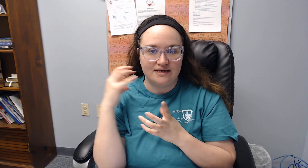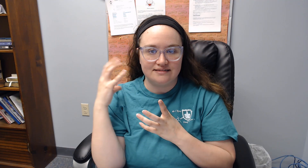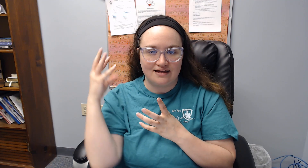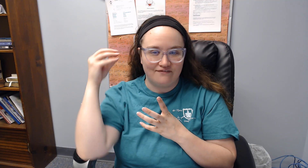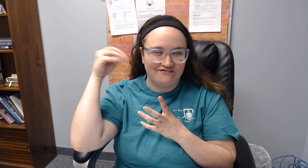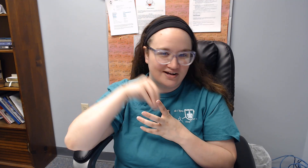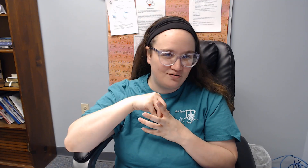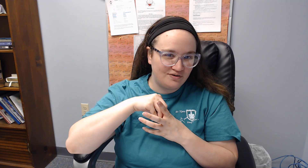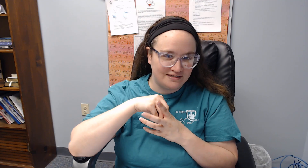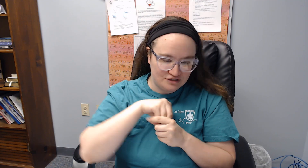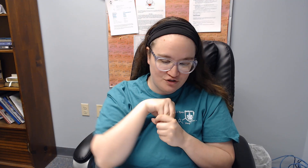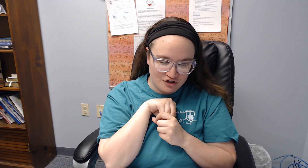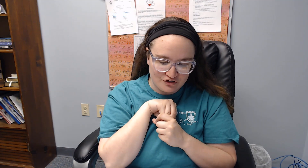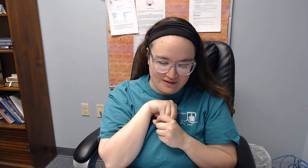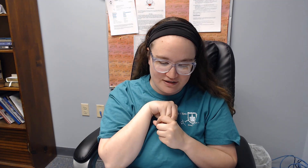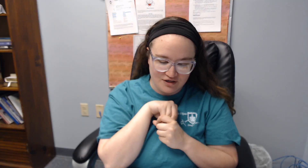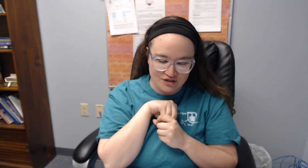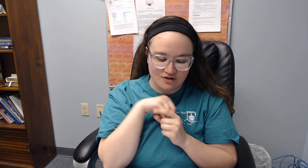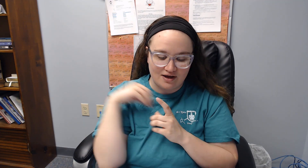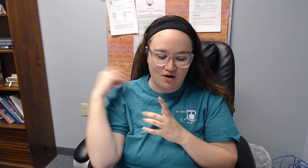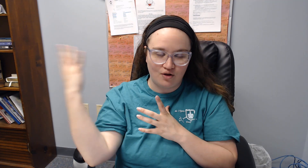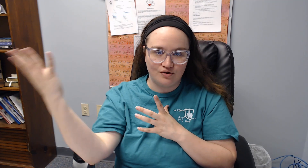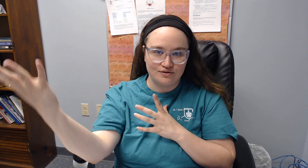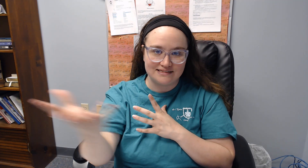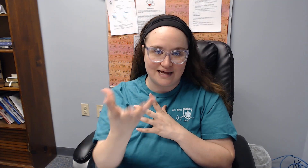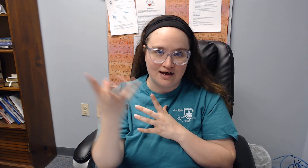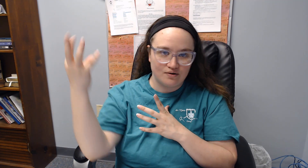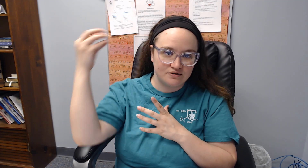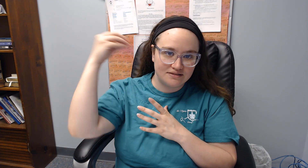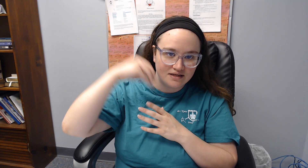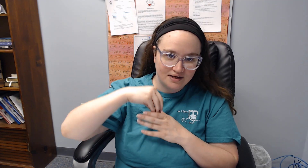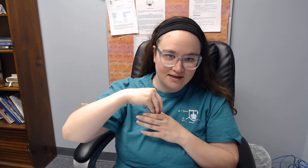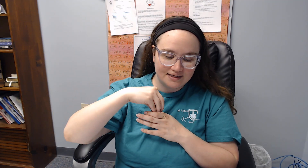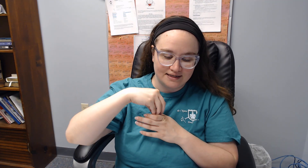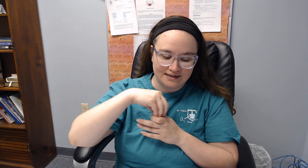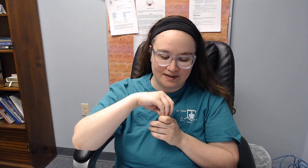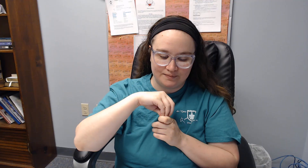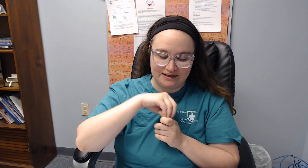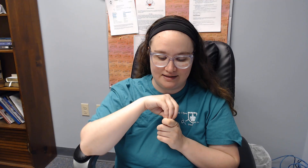like a funnel into your ear so that all those sounds can come in